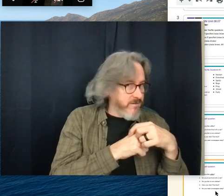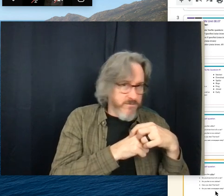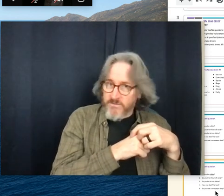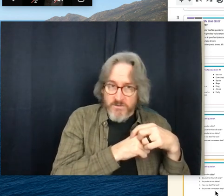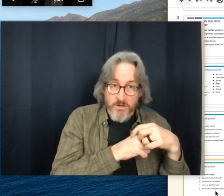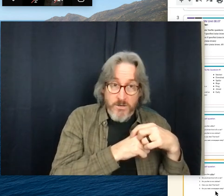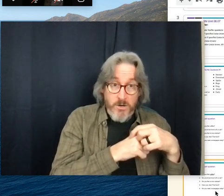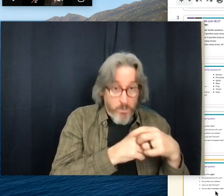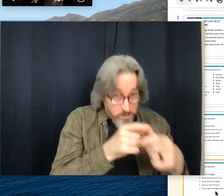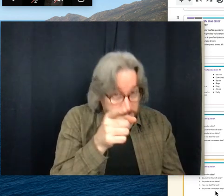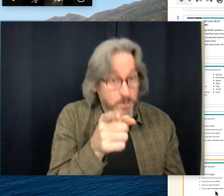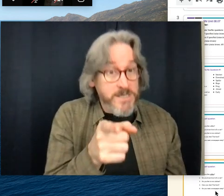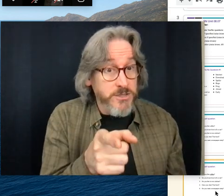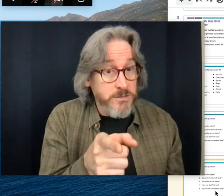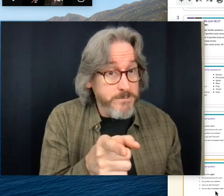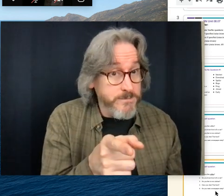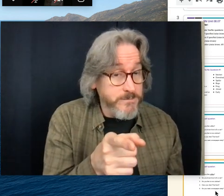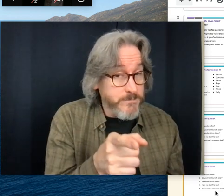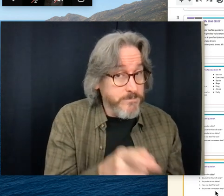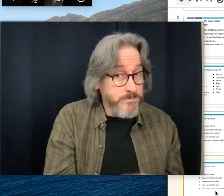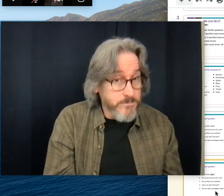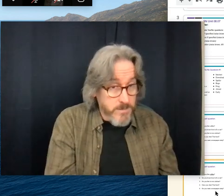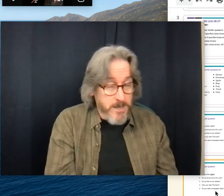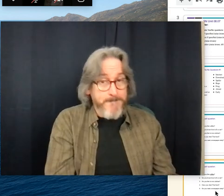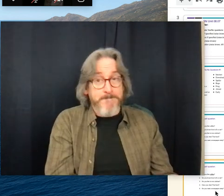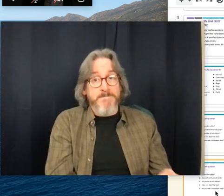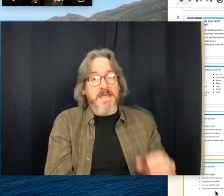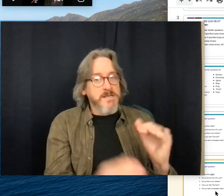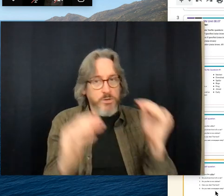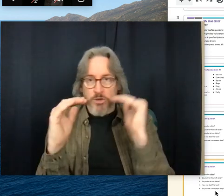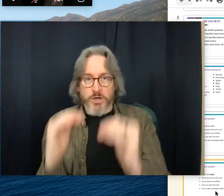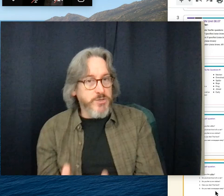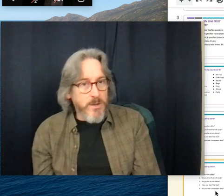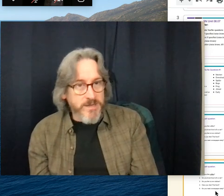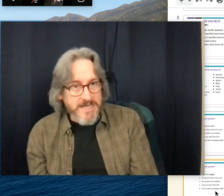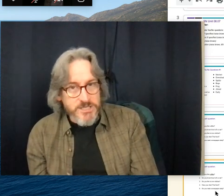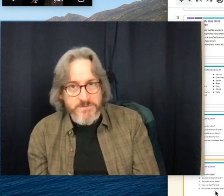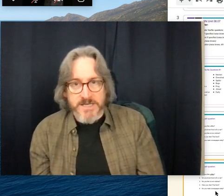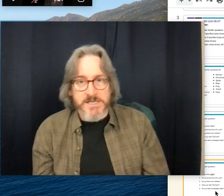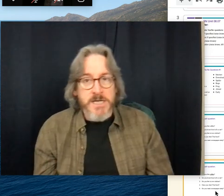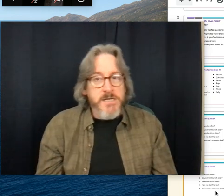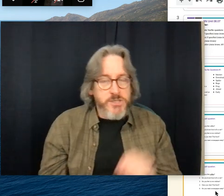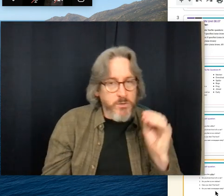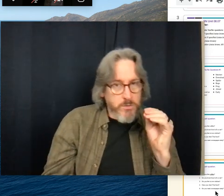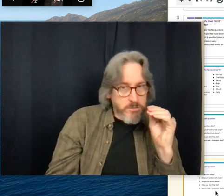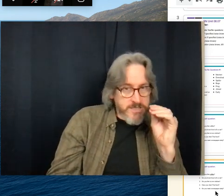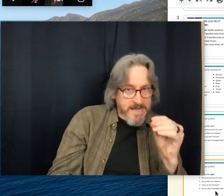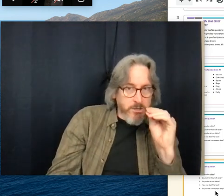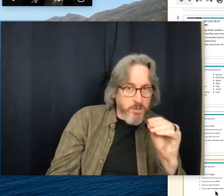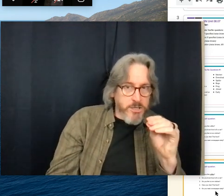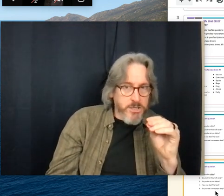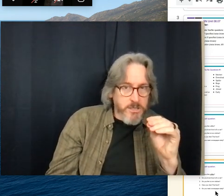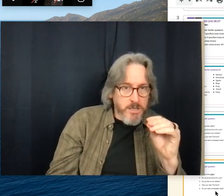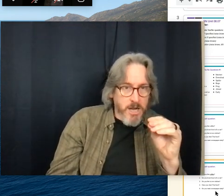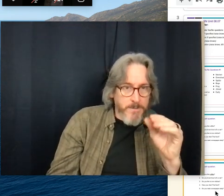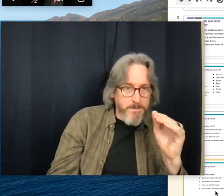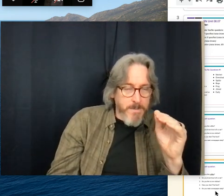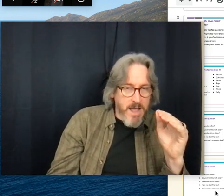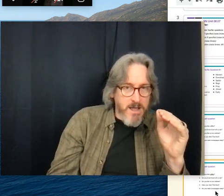it negative? Or is it a question? Okay. So we're going to do that with each of these. So take a